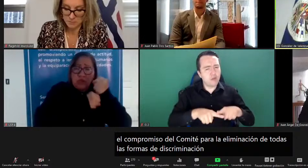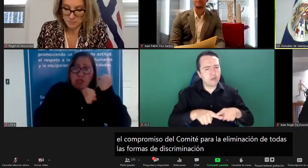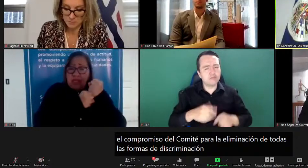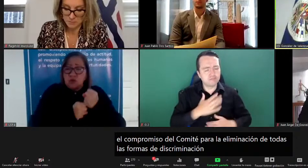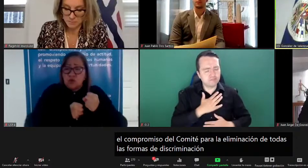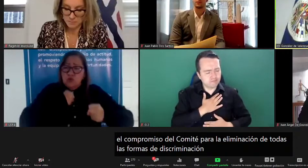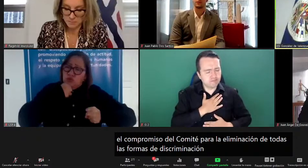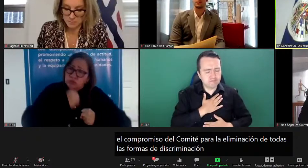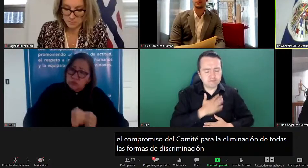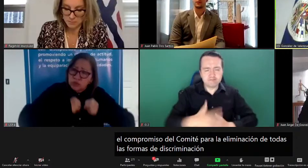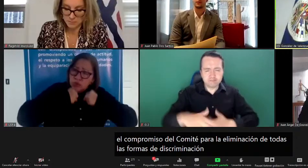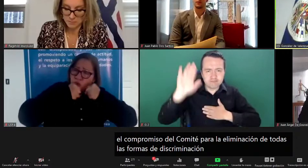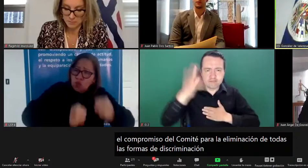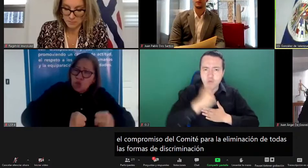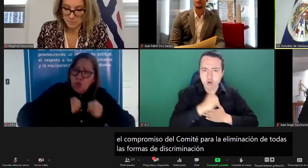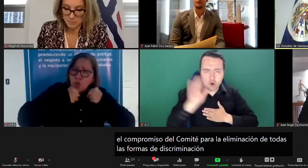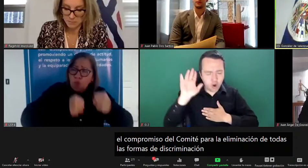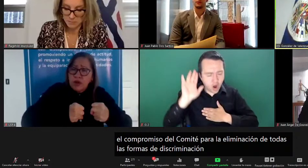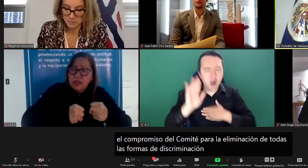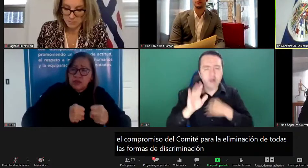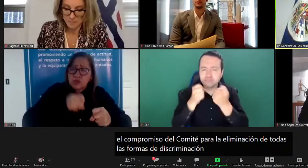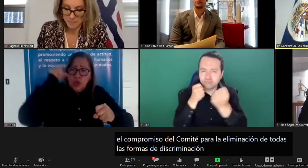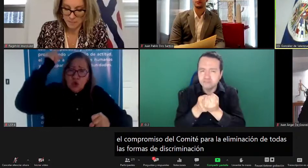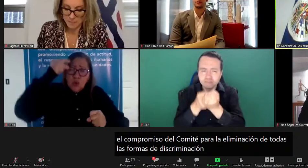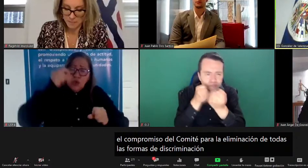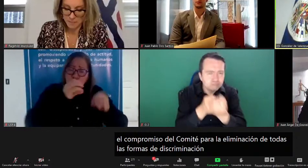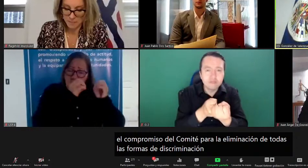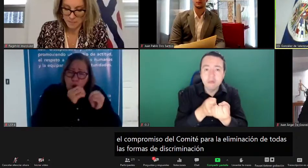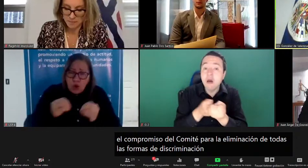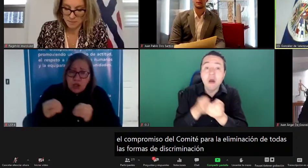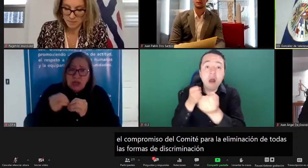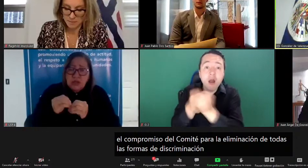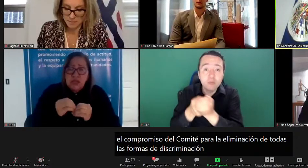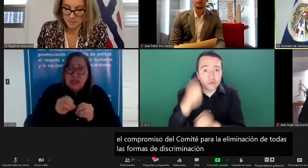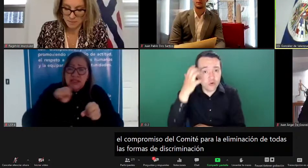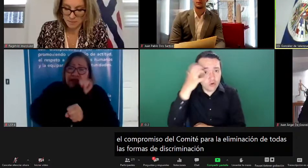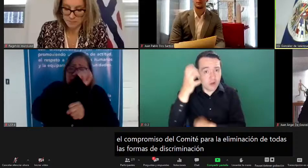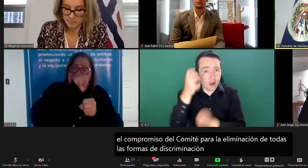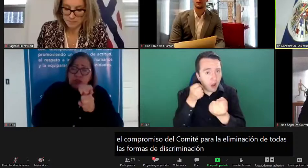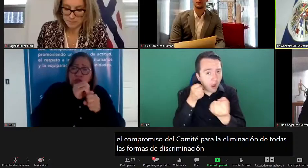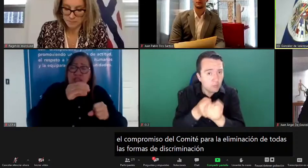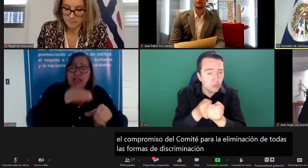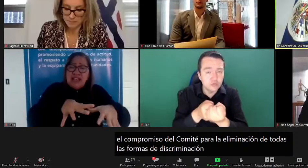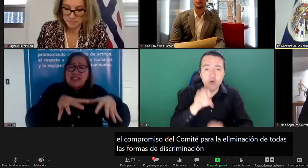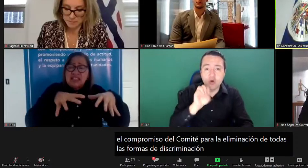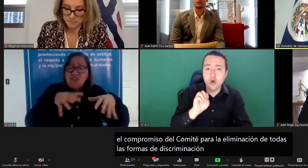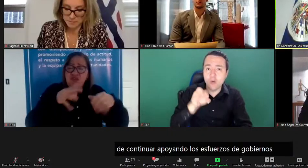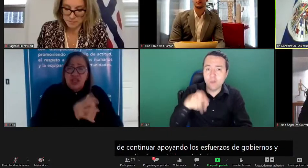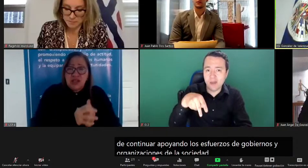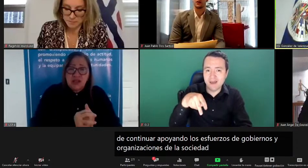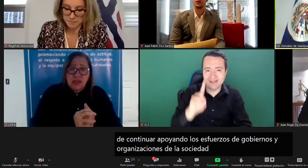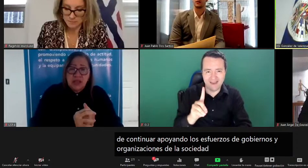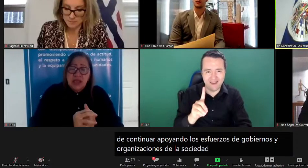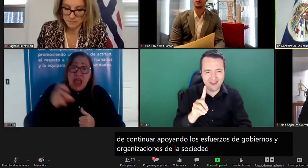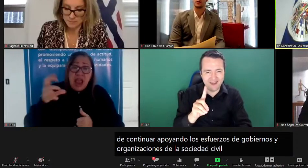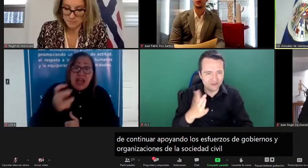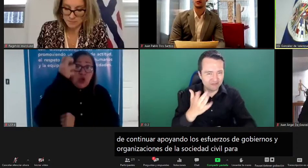in k so that we can continue supporting the efforts of governments and